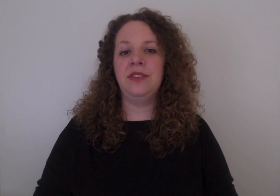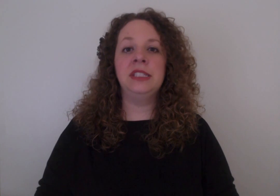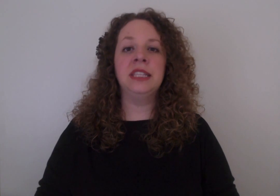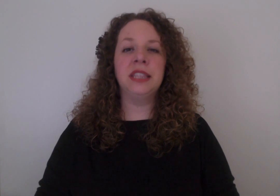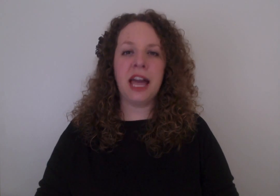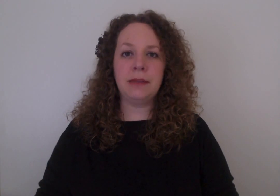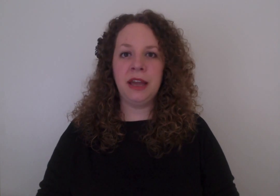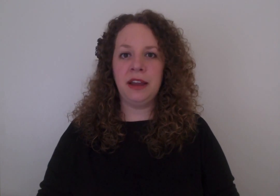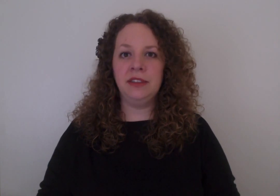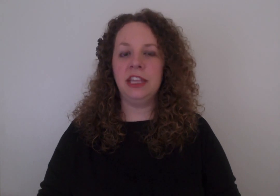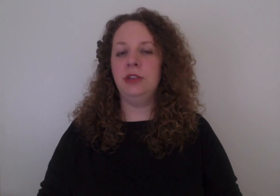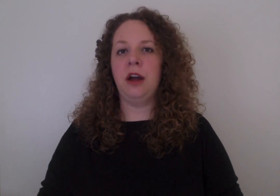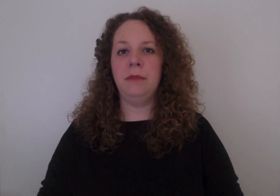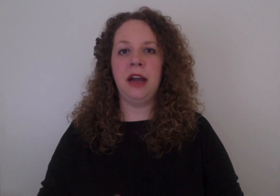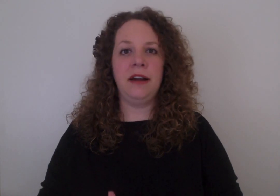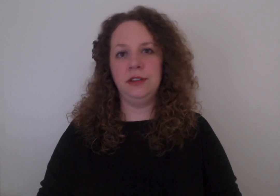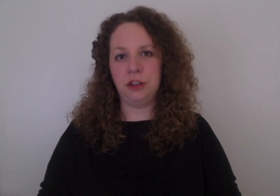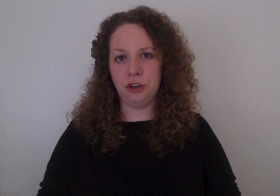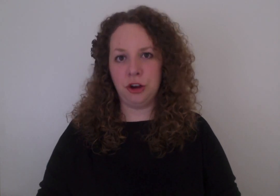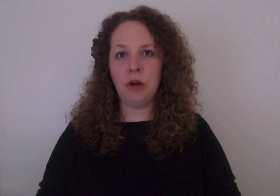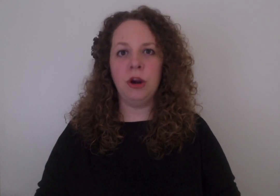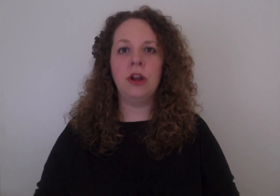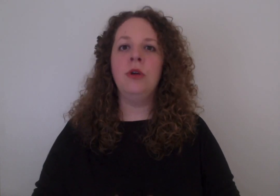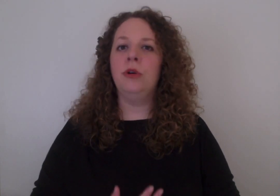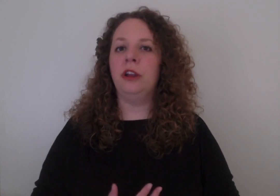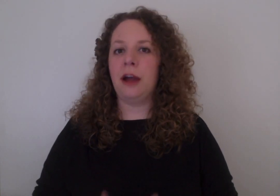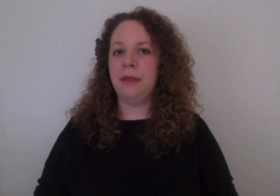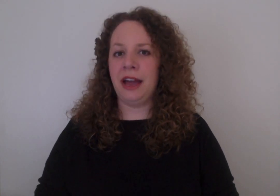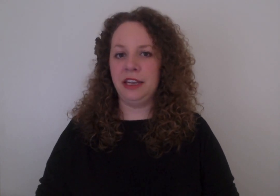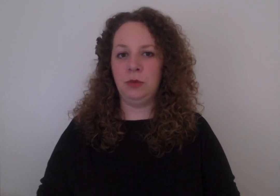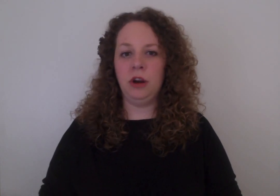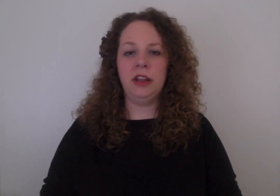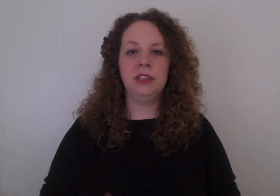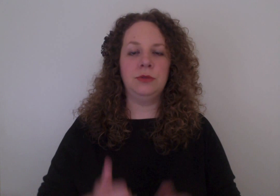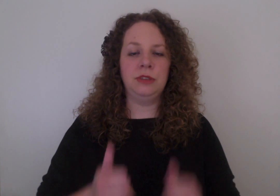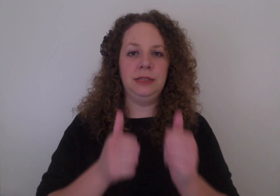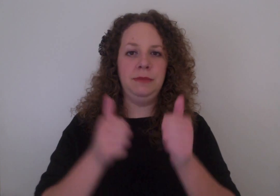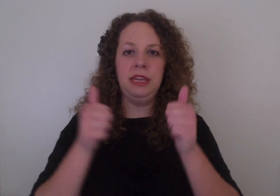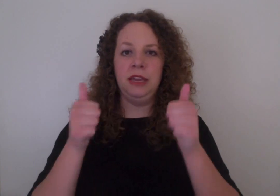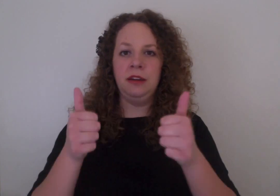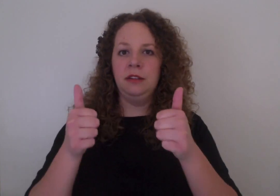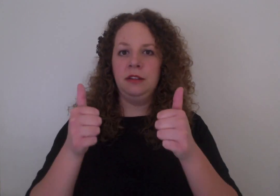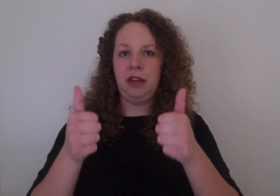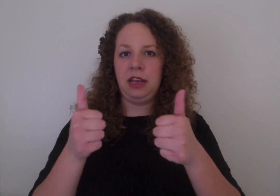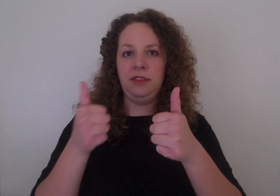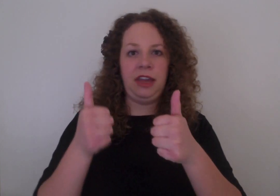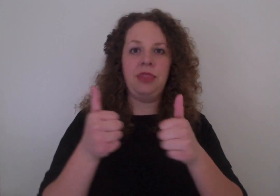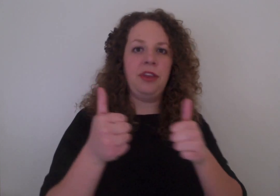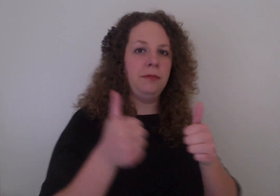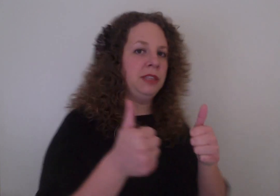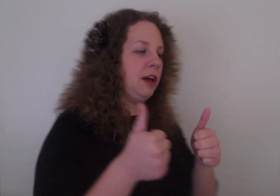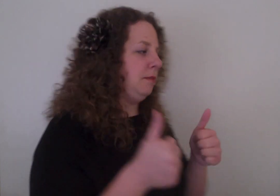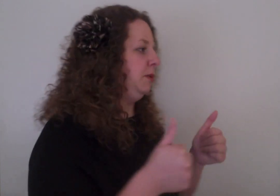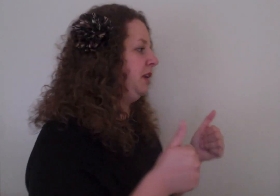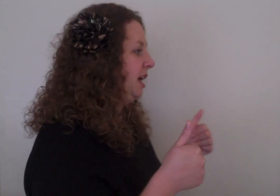to lag behind, like you got behind on your homework or you got behind at work, is going to be kind of like a thumbs up or an A with